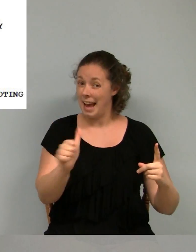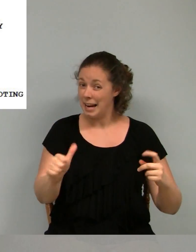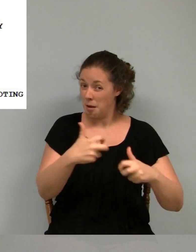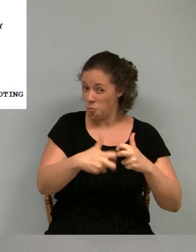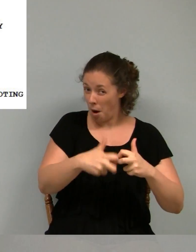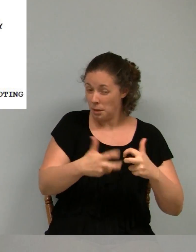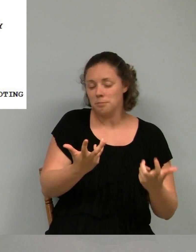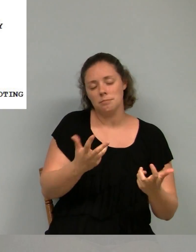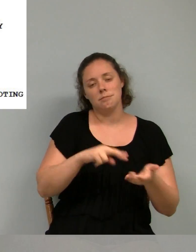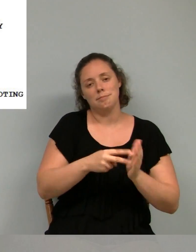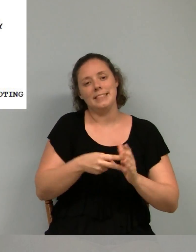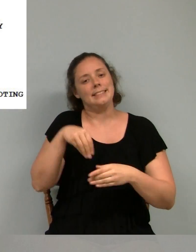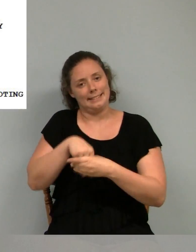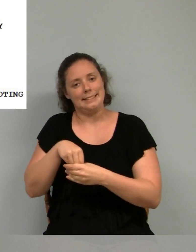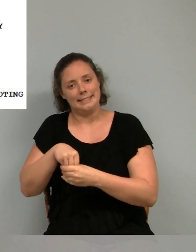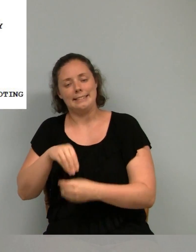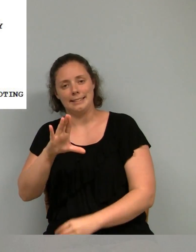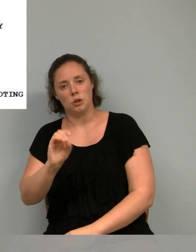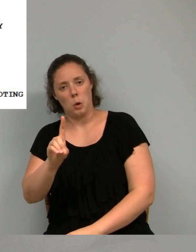of the code.